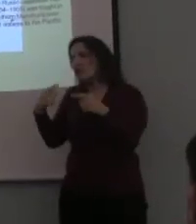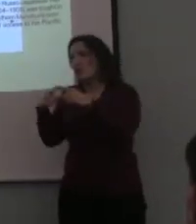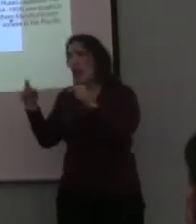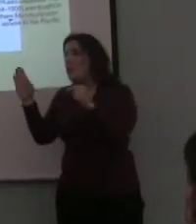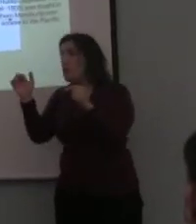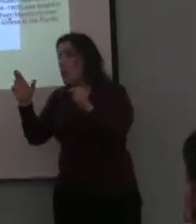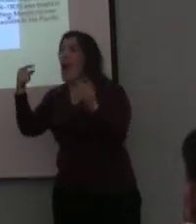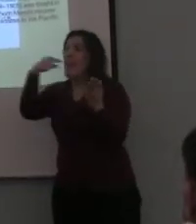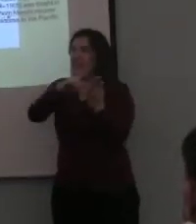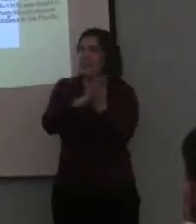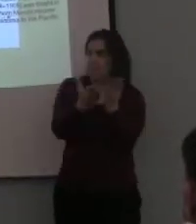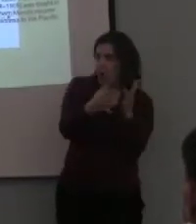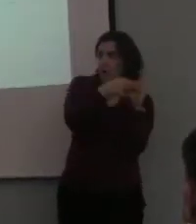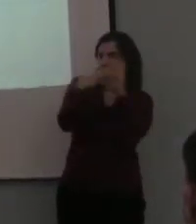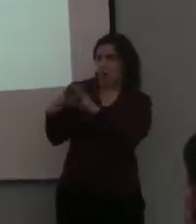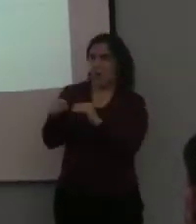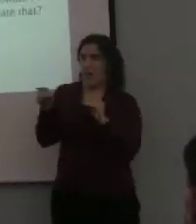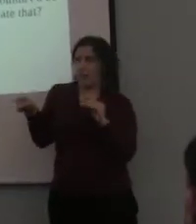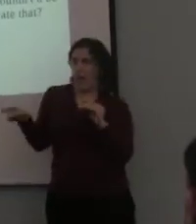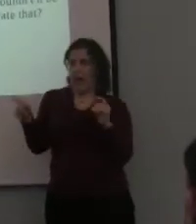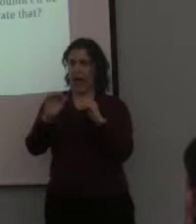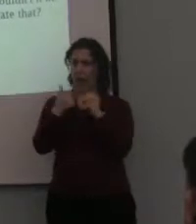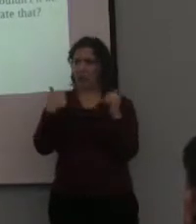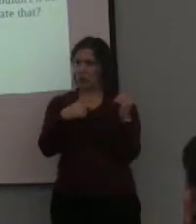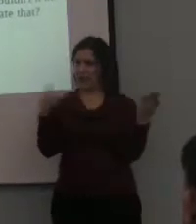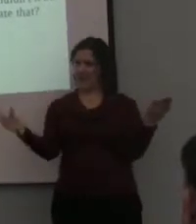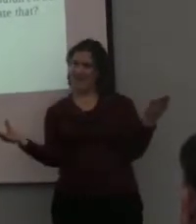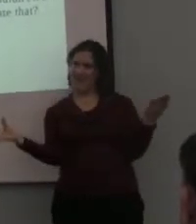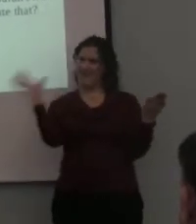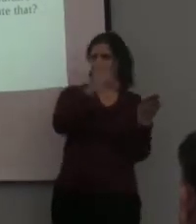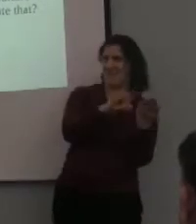War. So